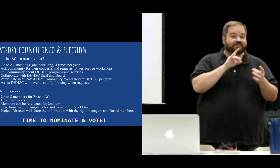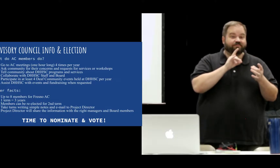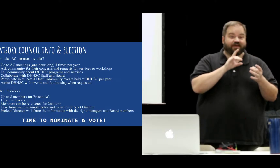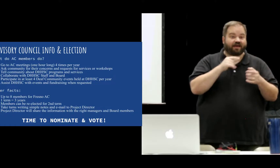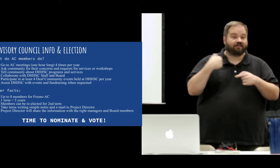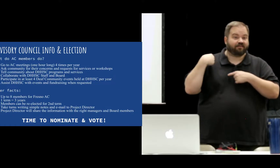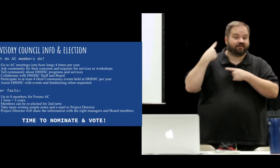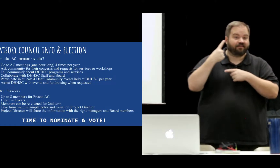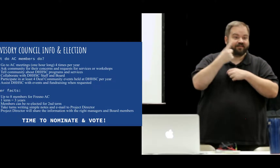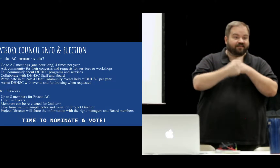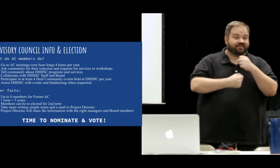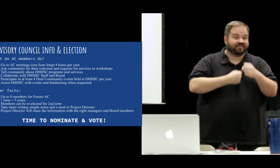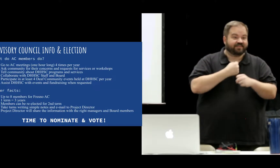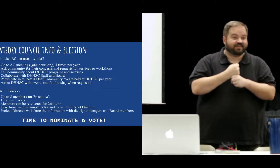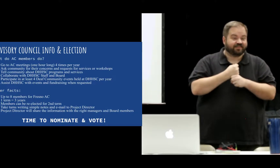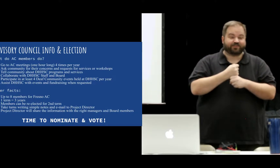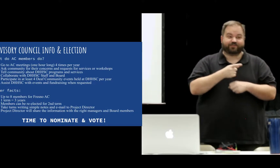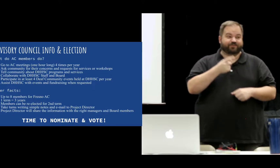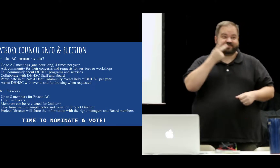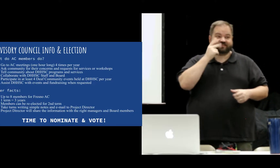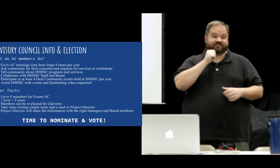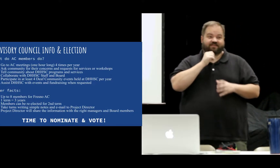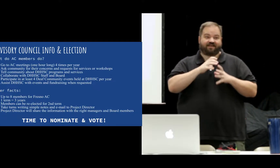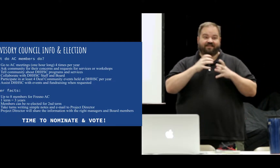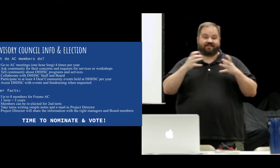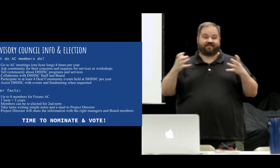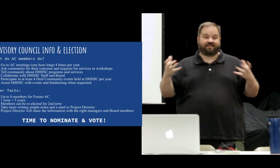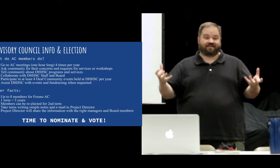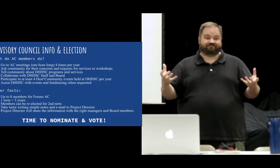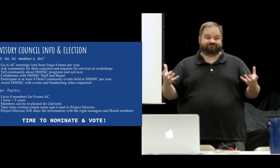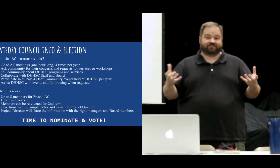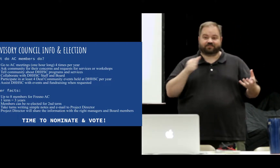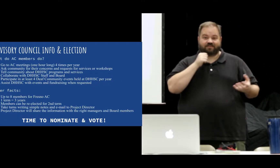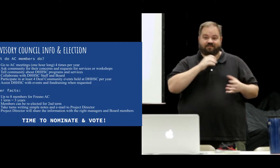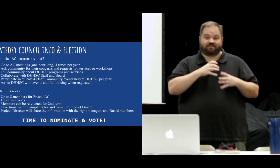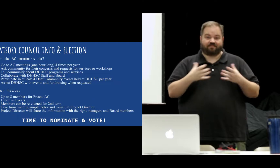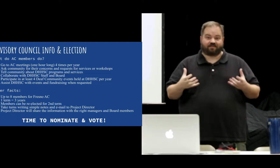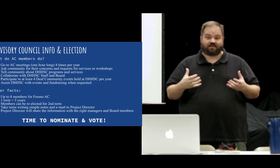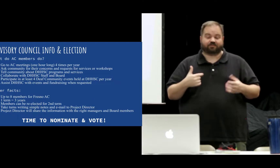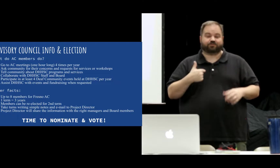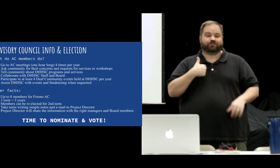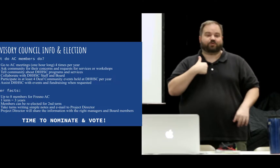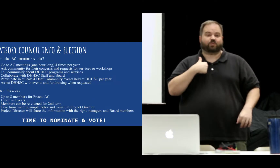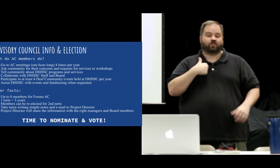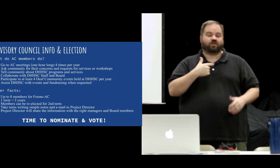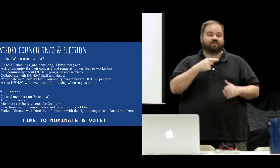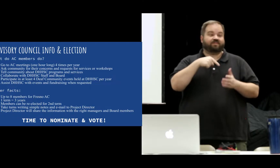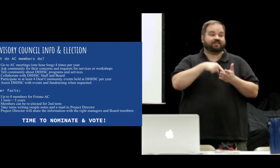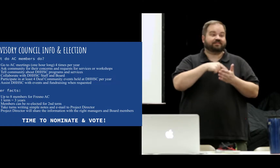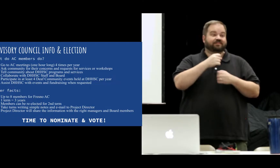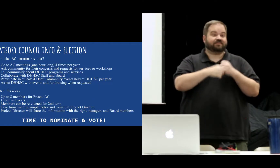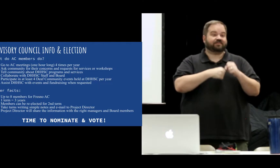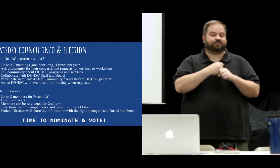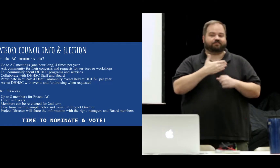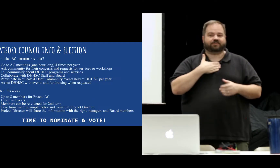And so that was the feedback that we received from the course of a year. So as you can see, it's not a lot. And